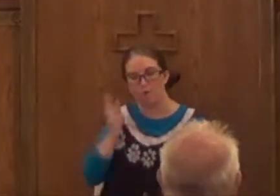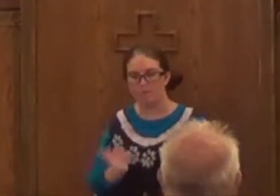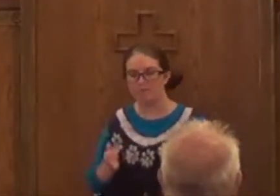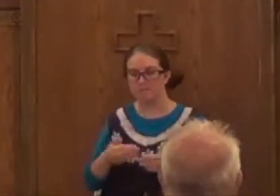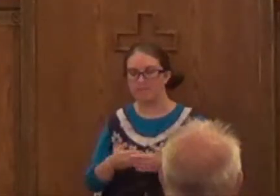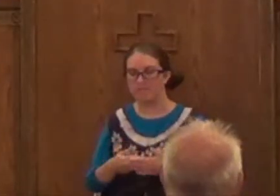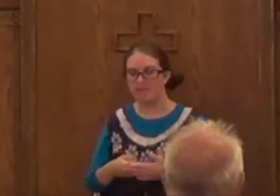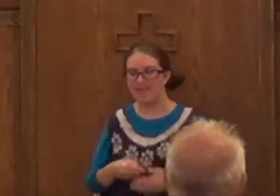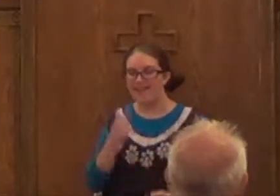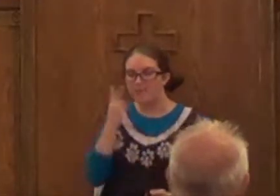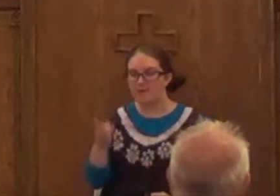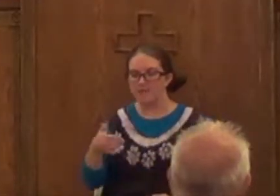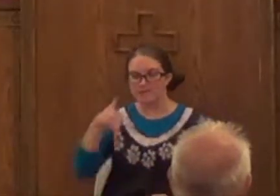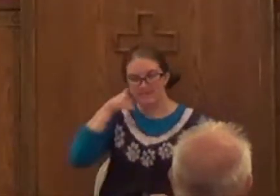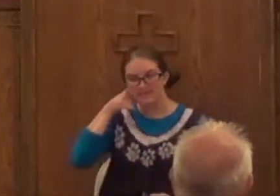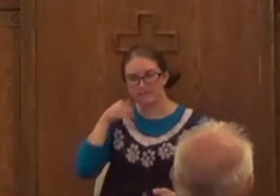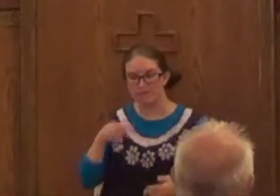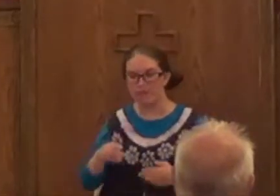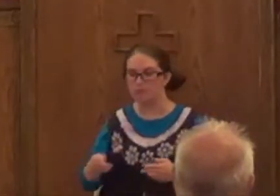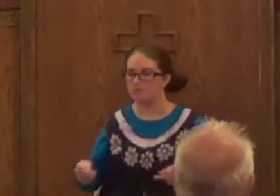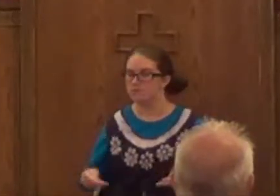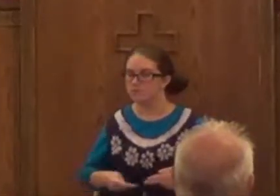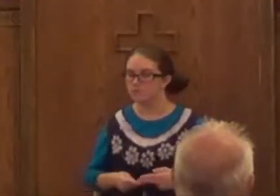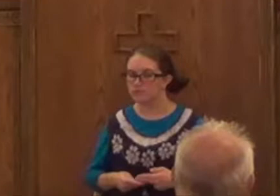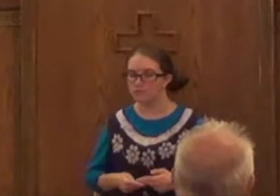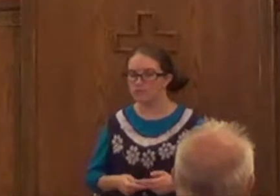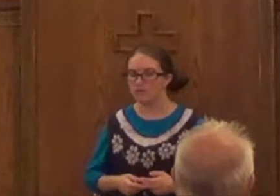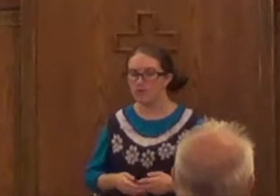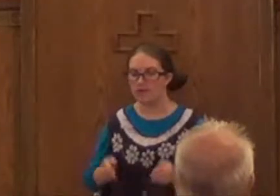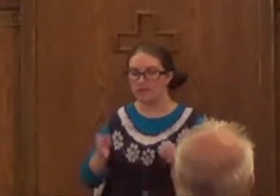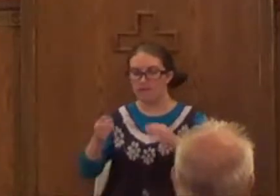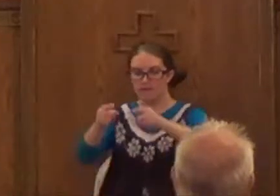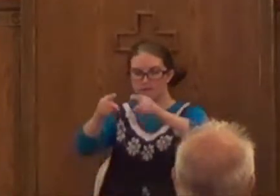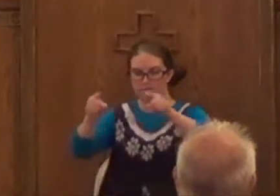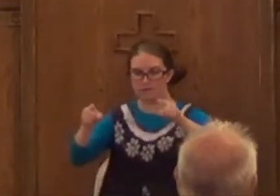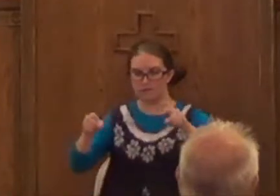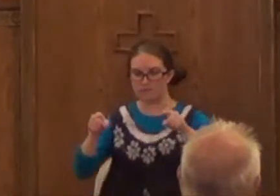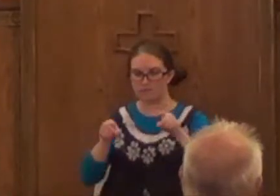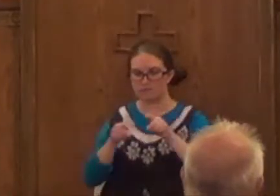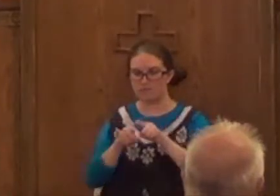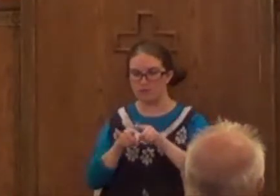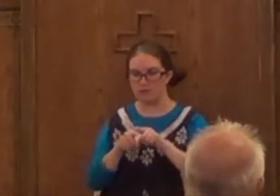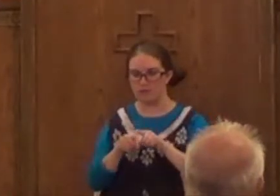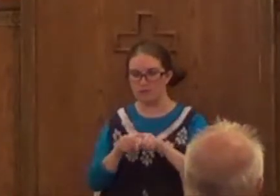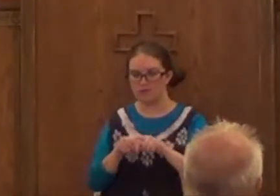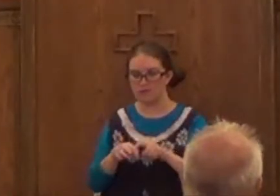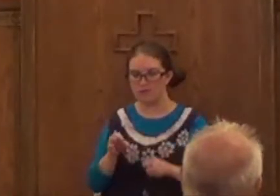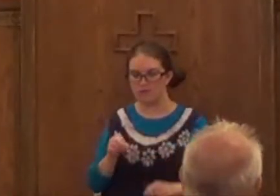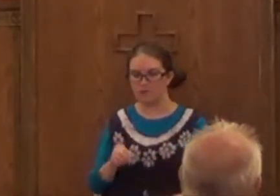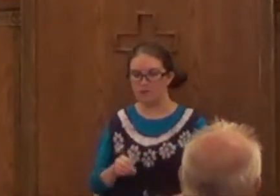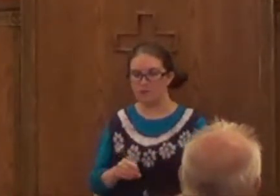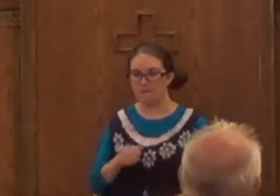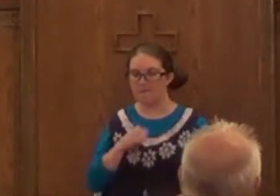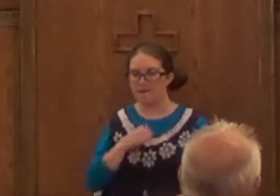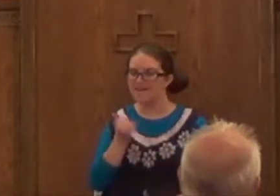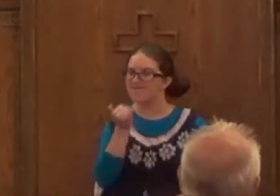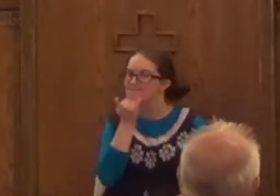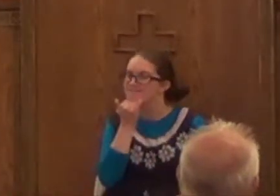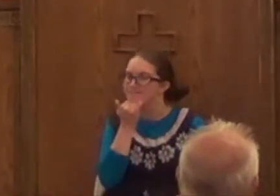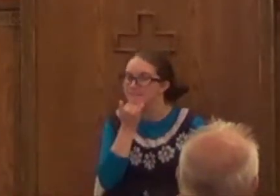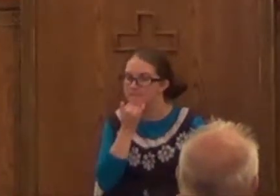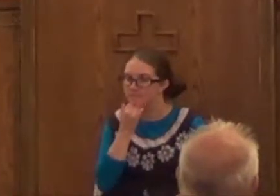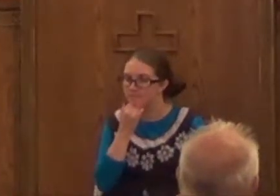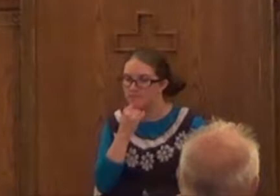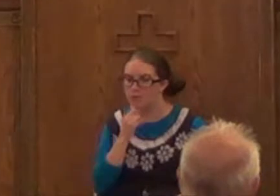Has anybody ever seen the foam pit before? They got the square foam in it. And my mistake was